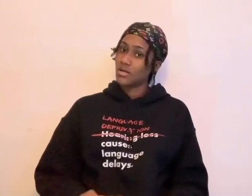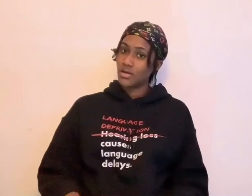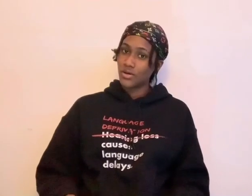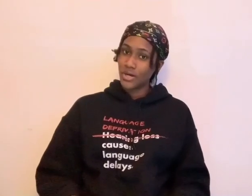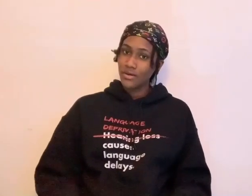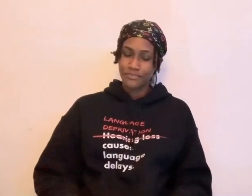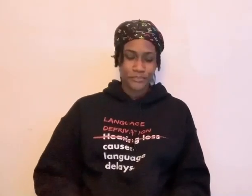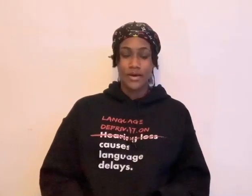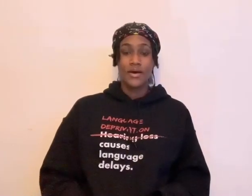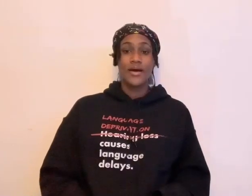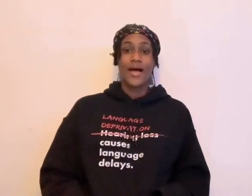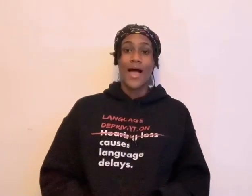Okay.